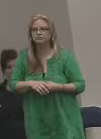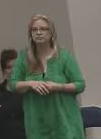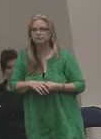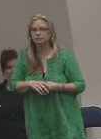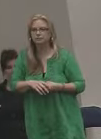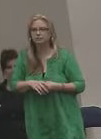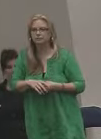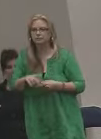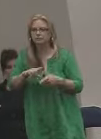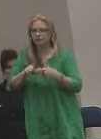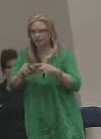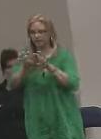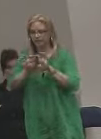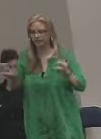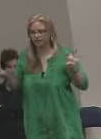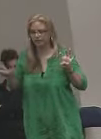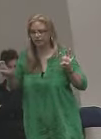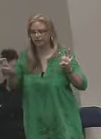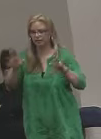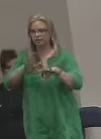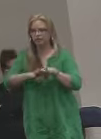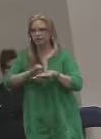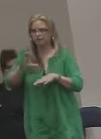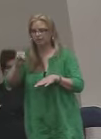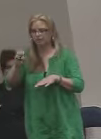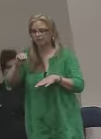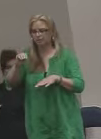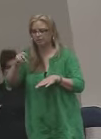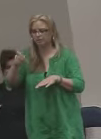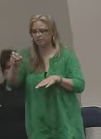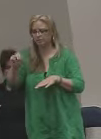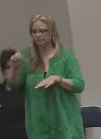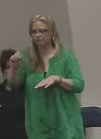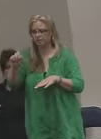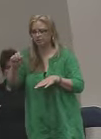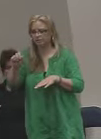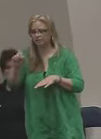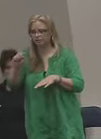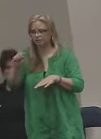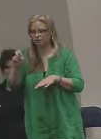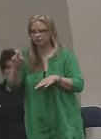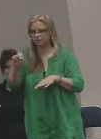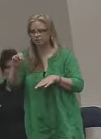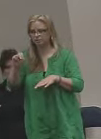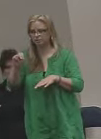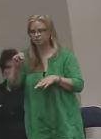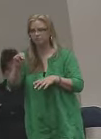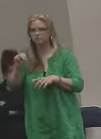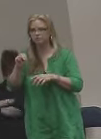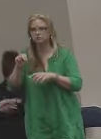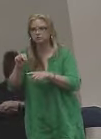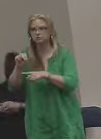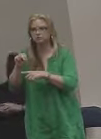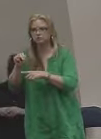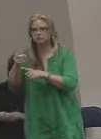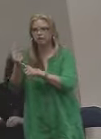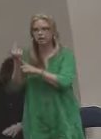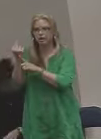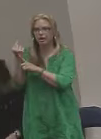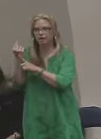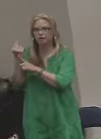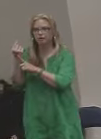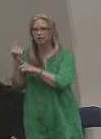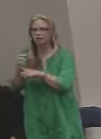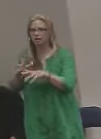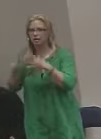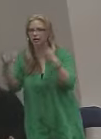And in a hearing on the compensation statute last year, there was some pretty nasty